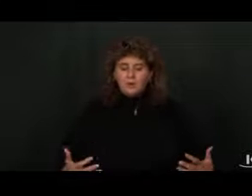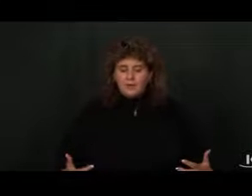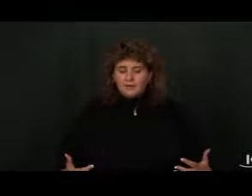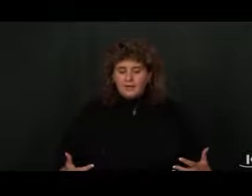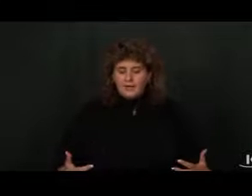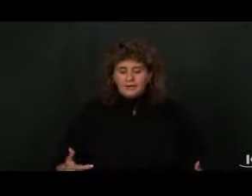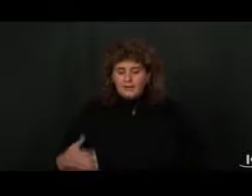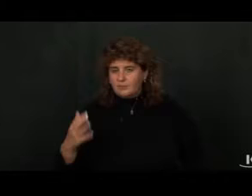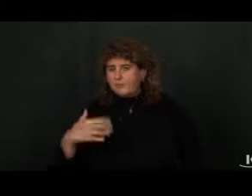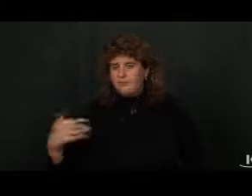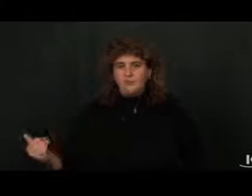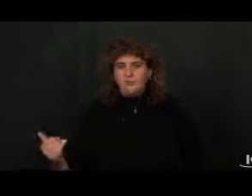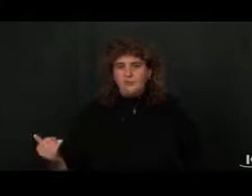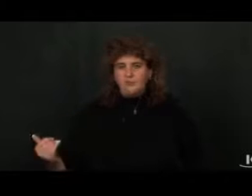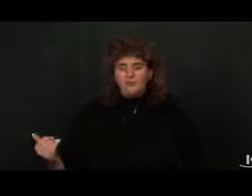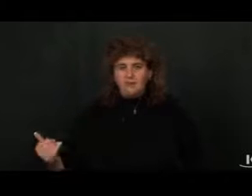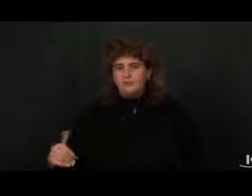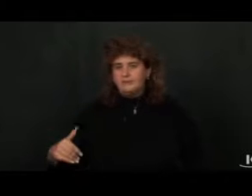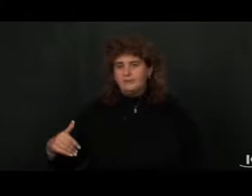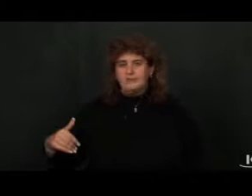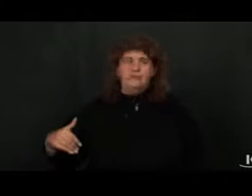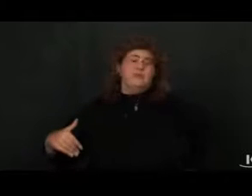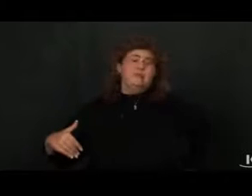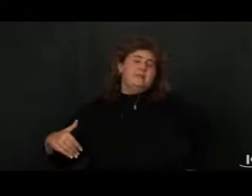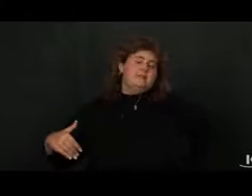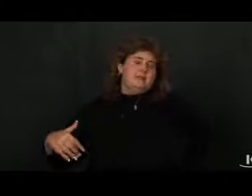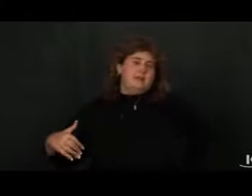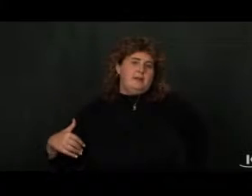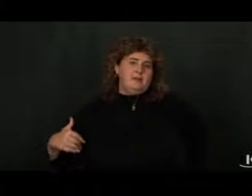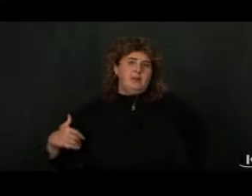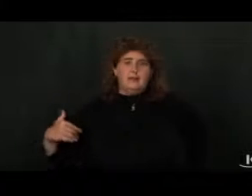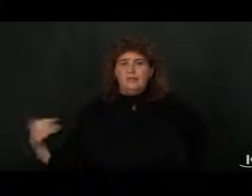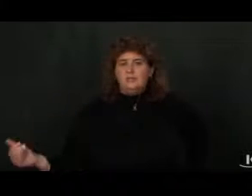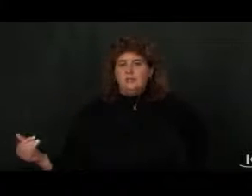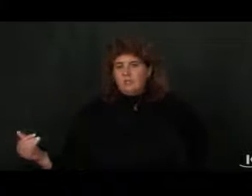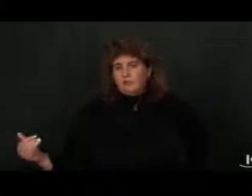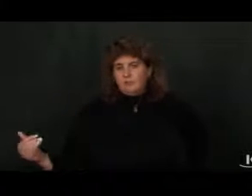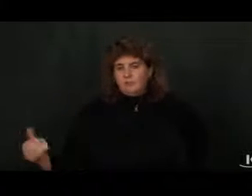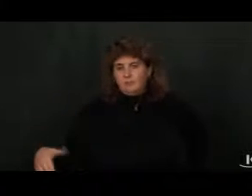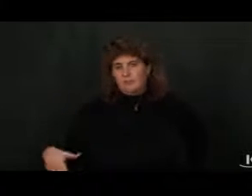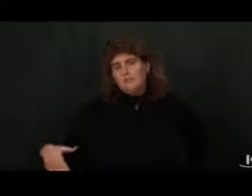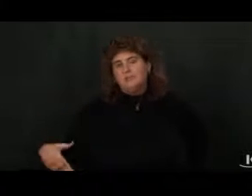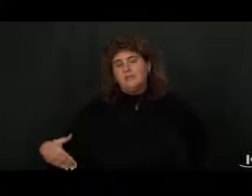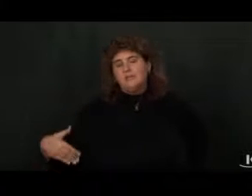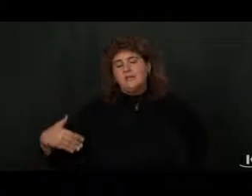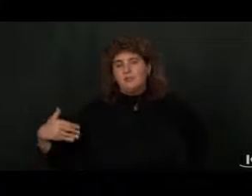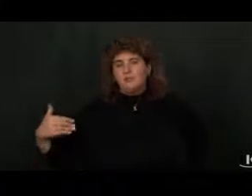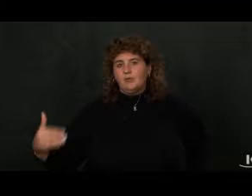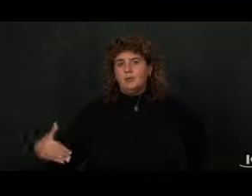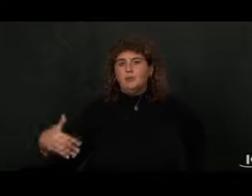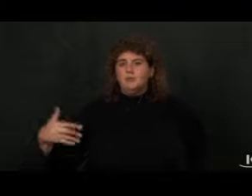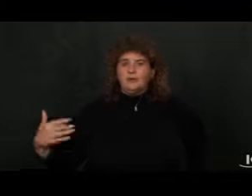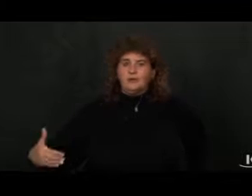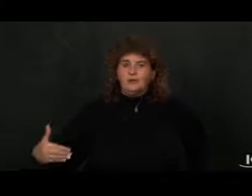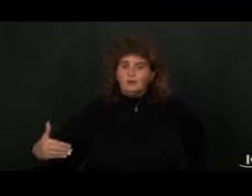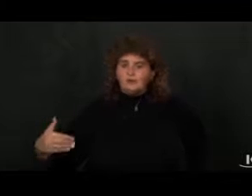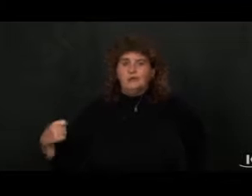they might ask you, they might give you the case of, let's say you had an 18-year-old female that presents with frequency and urgency